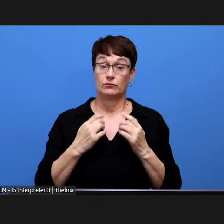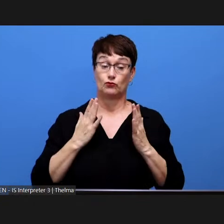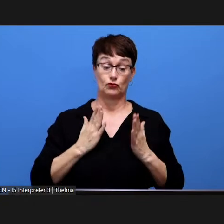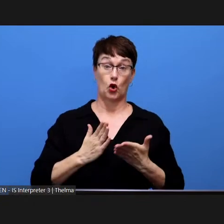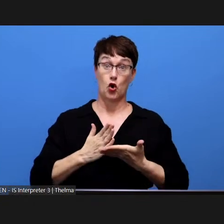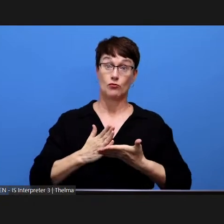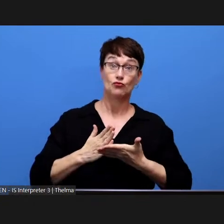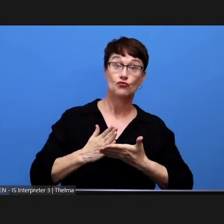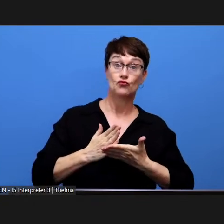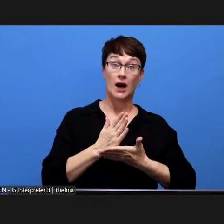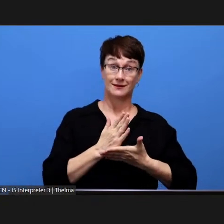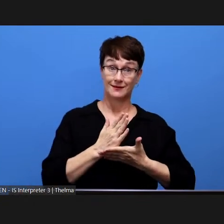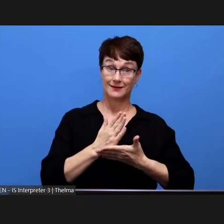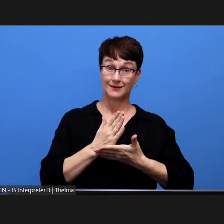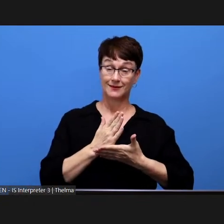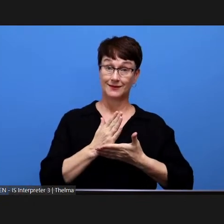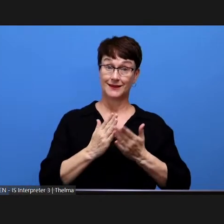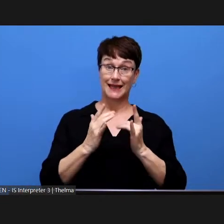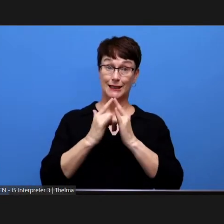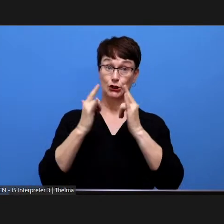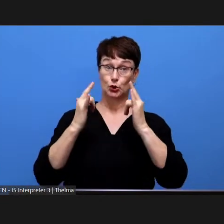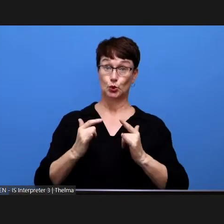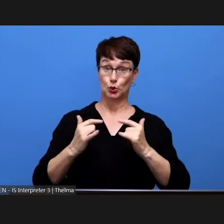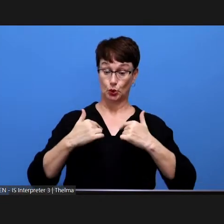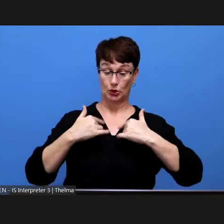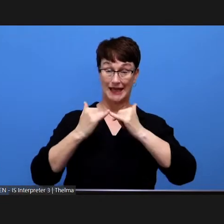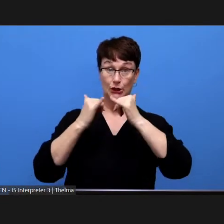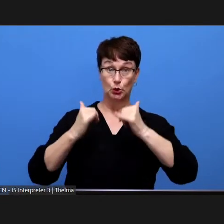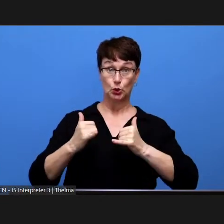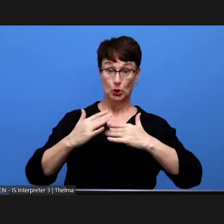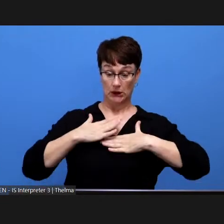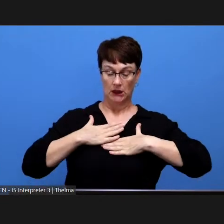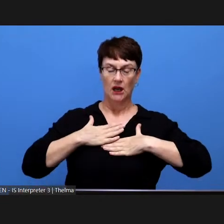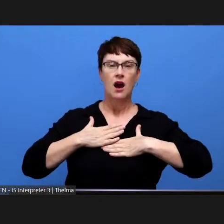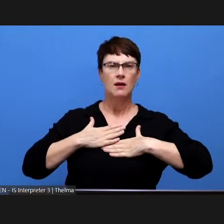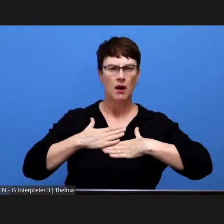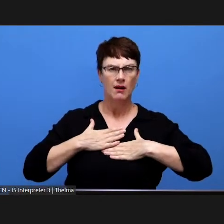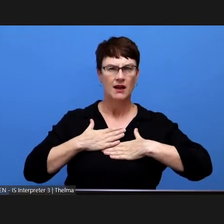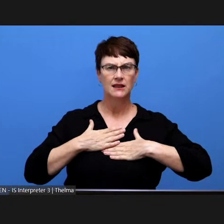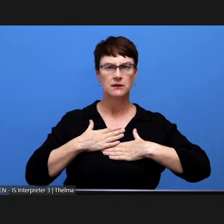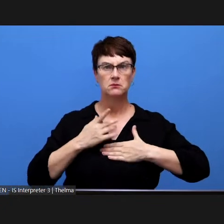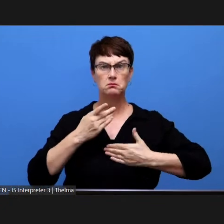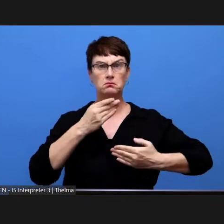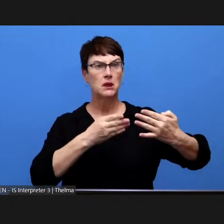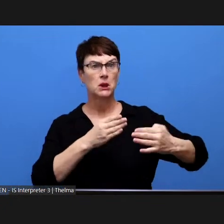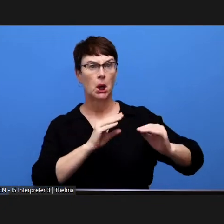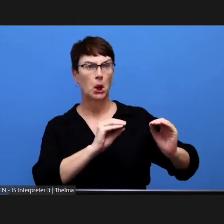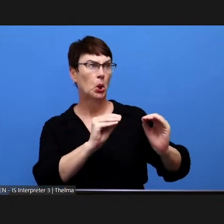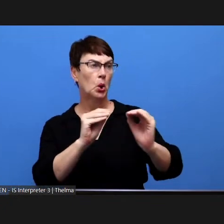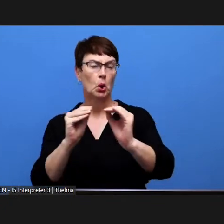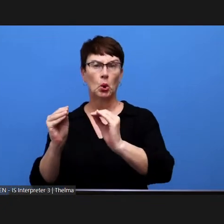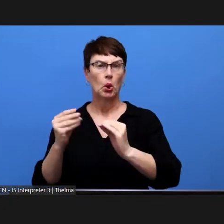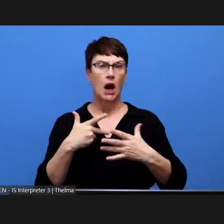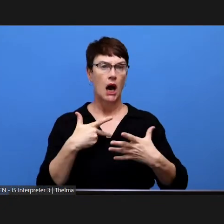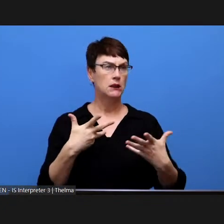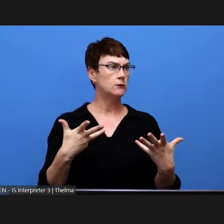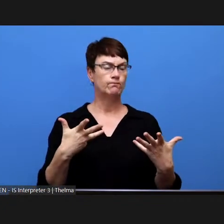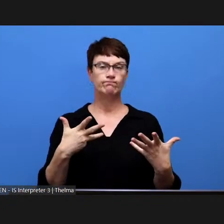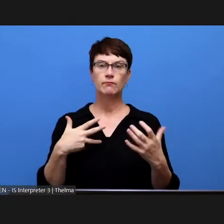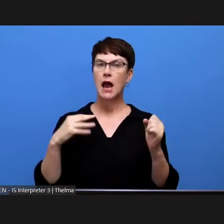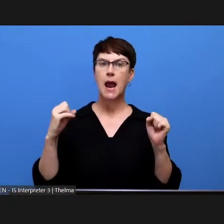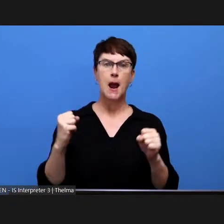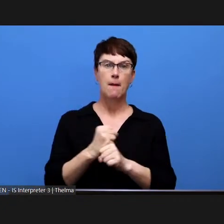critical role in this conversation. When we're talking about data, most of the national human